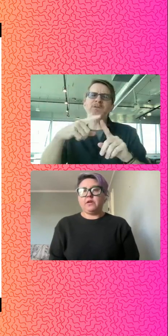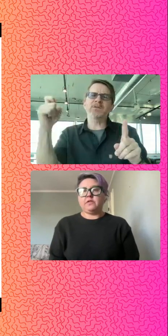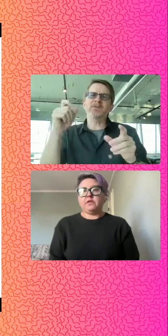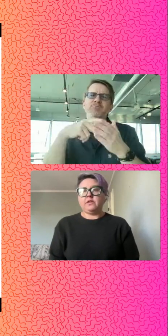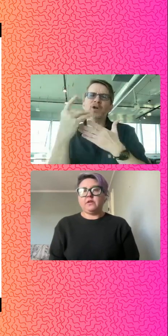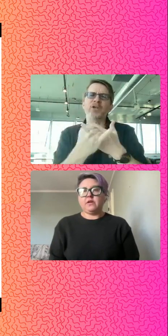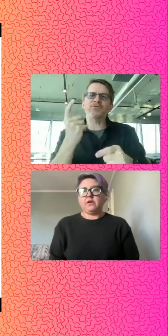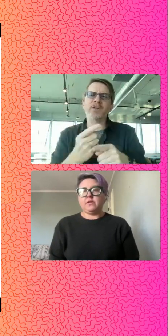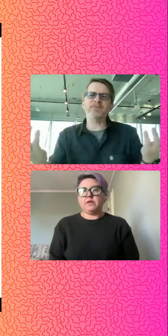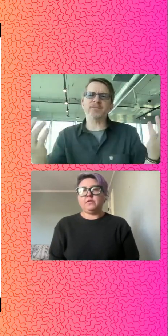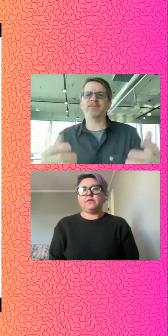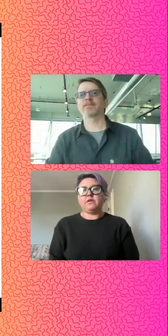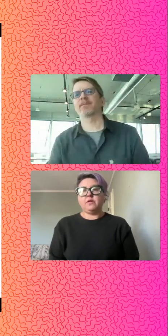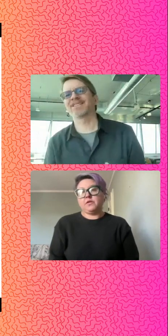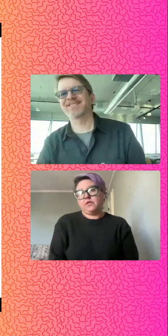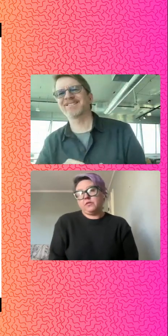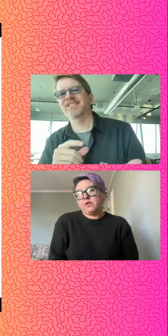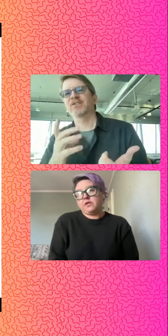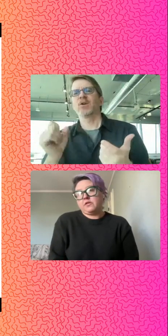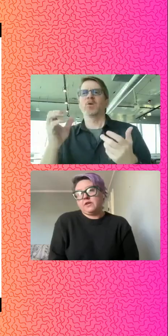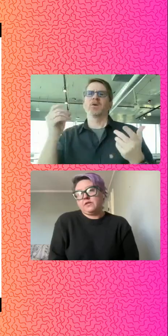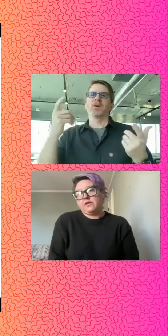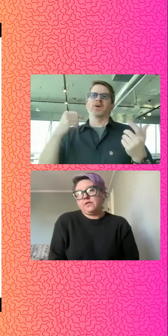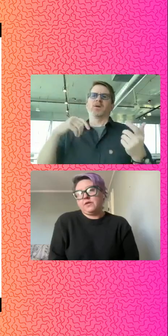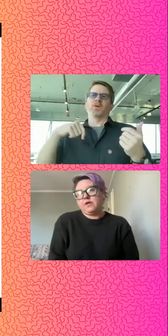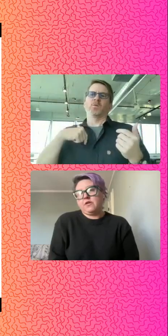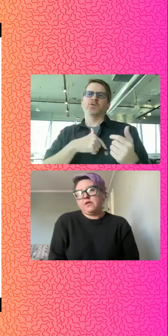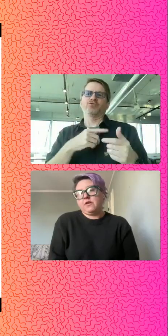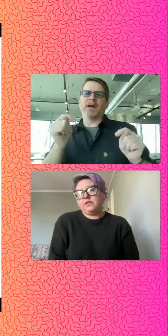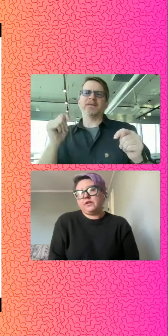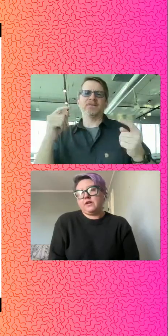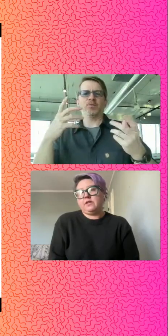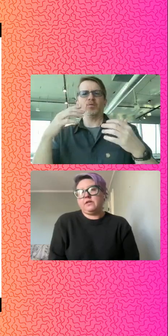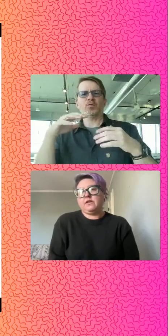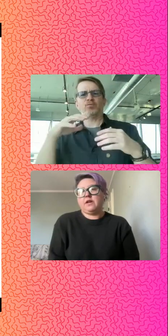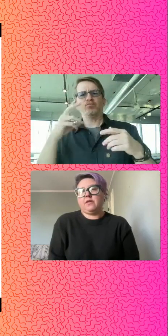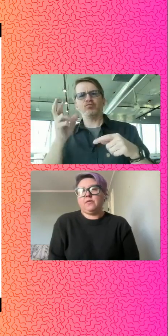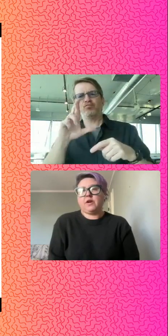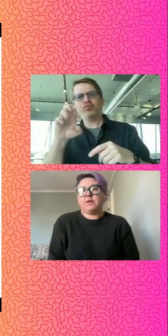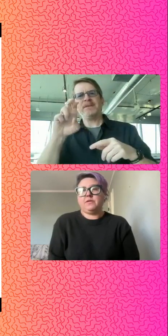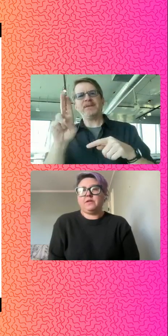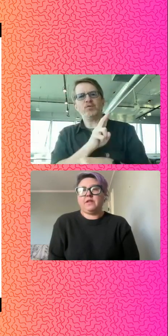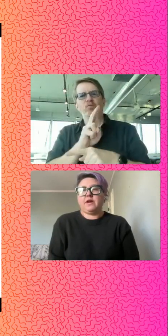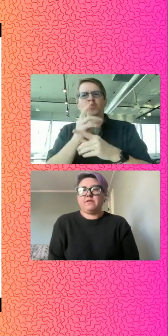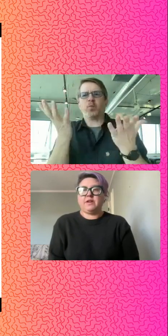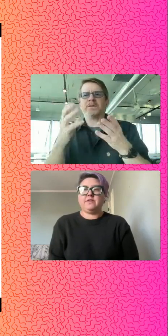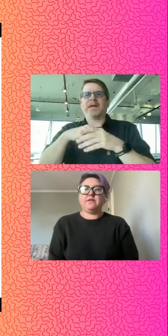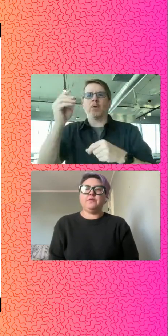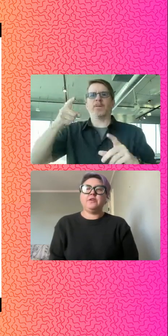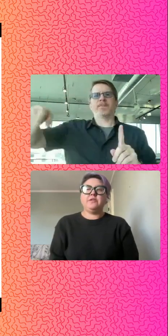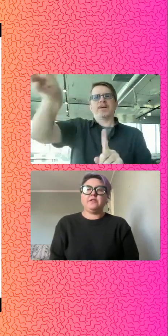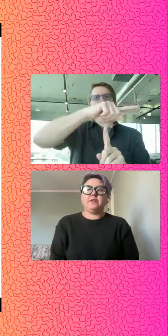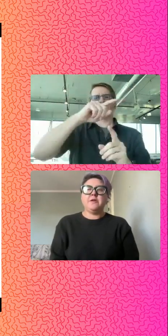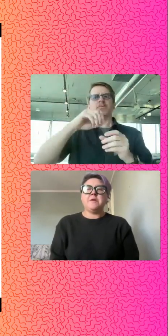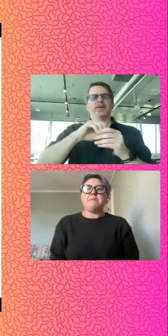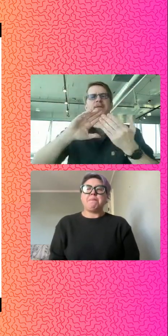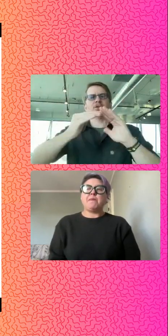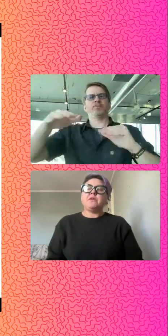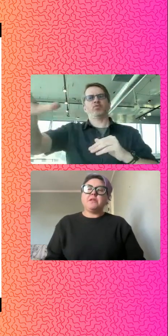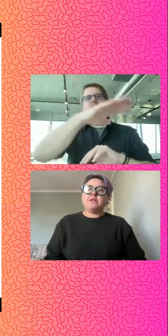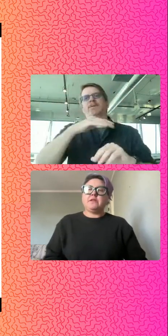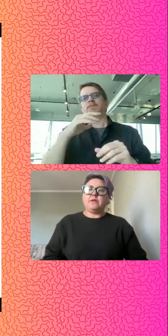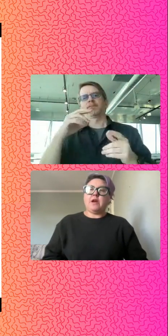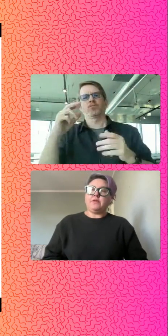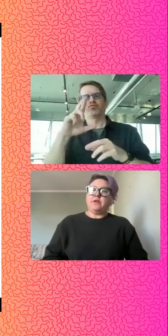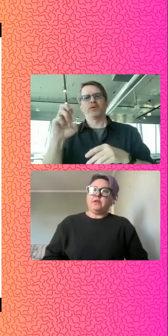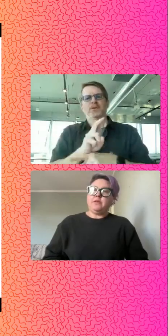slow iteration. It was an open source project, right? So we all understand what comes into that, right? So reusing